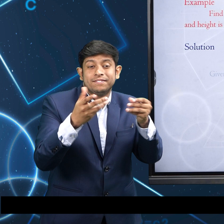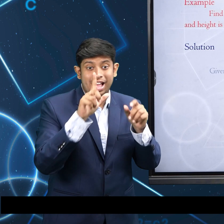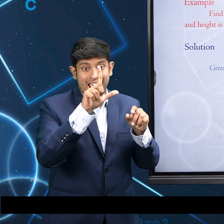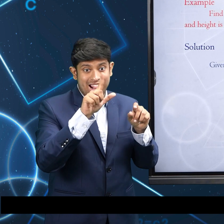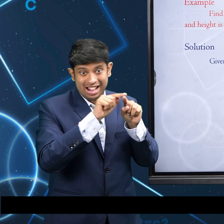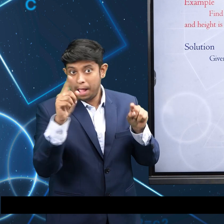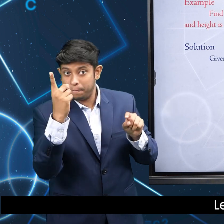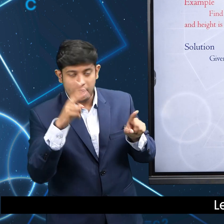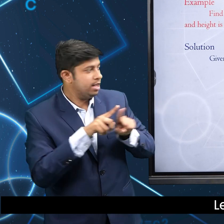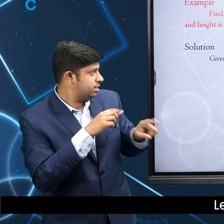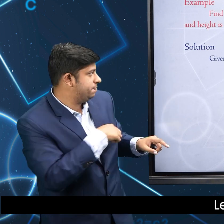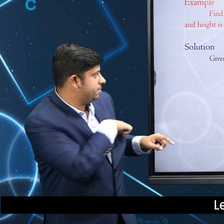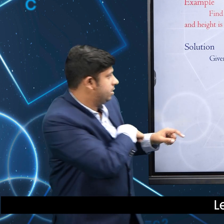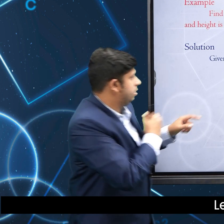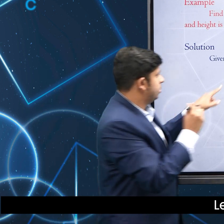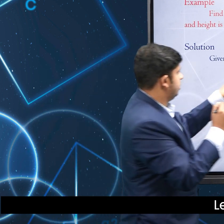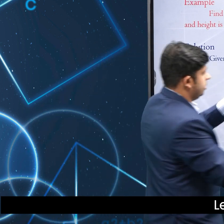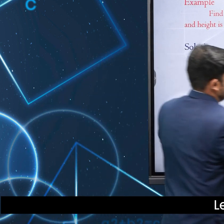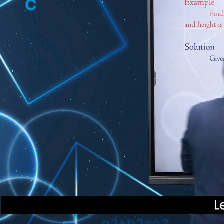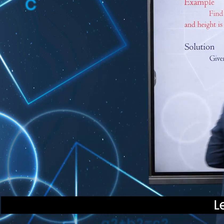Given length is equal to 12 meters,